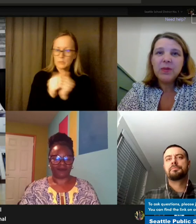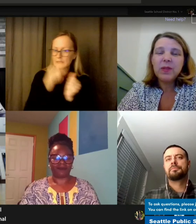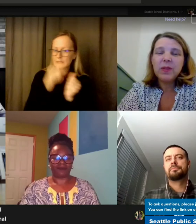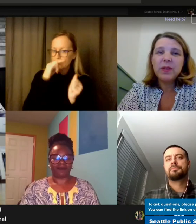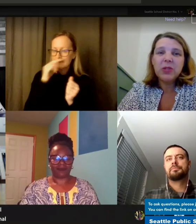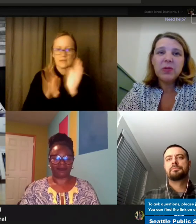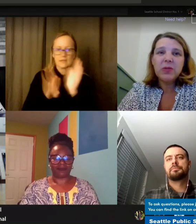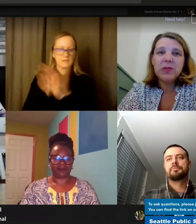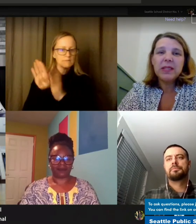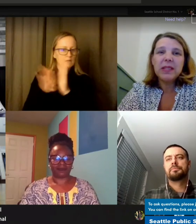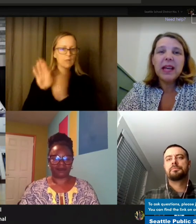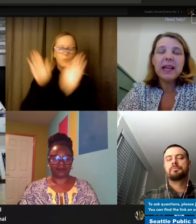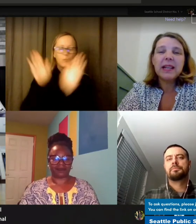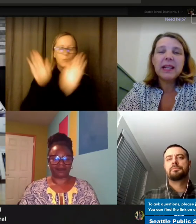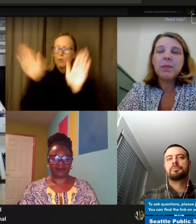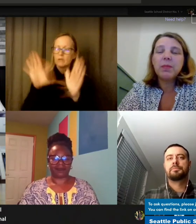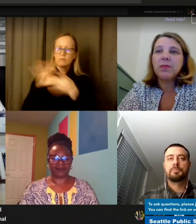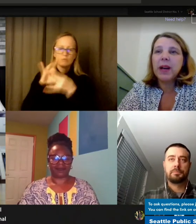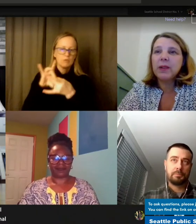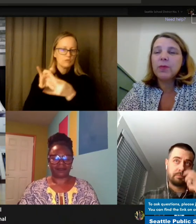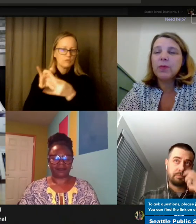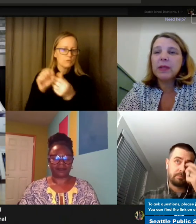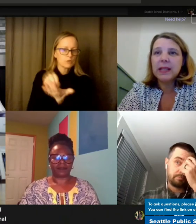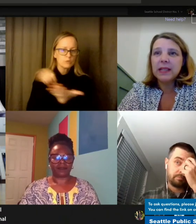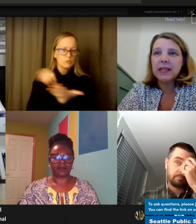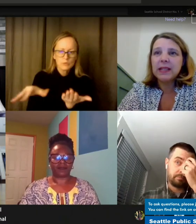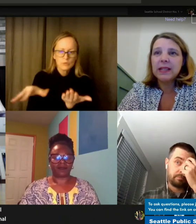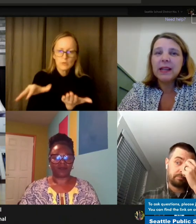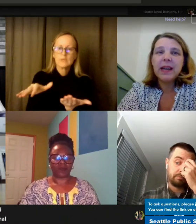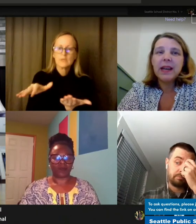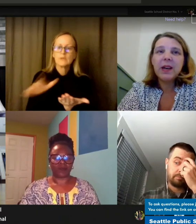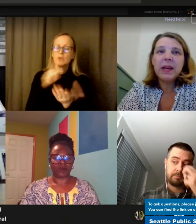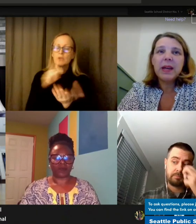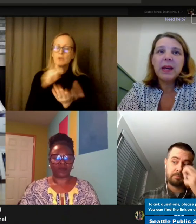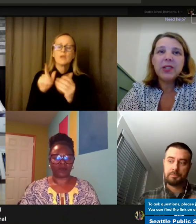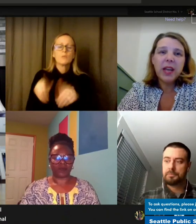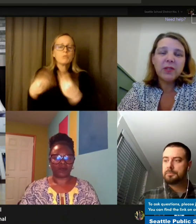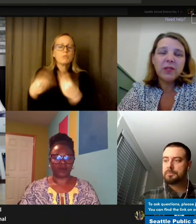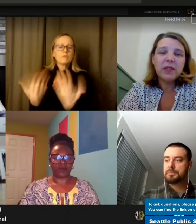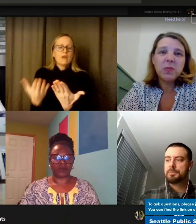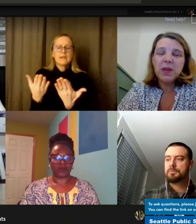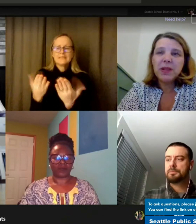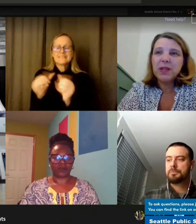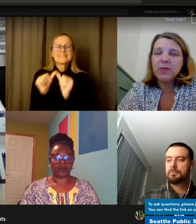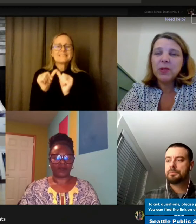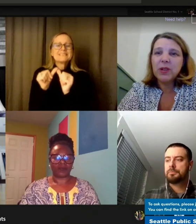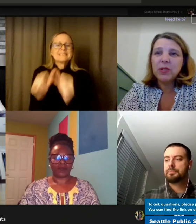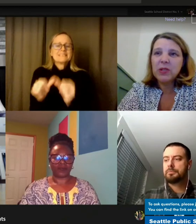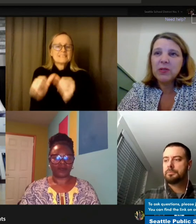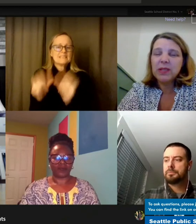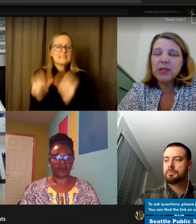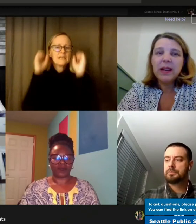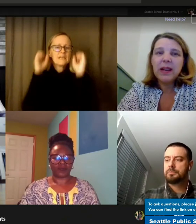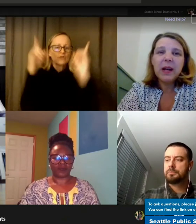their students, and provide really consistent educational experiences for our